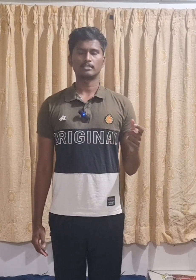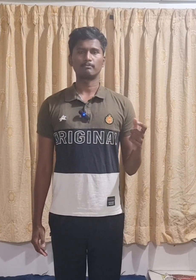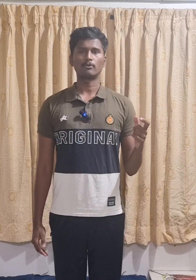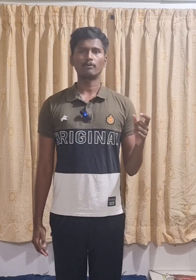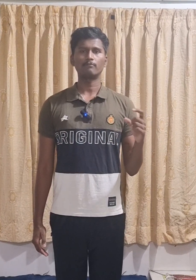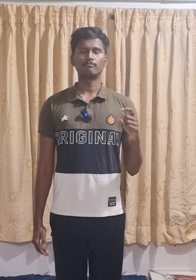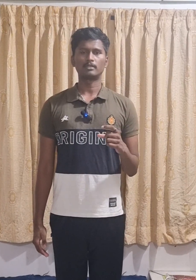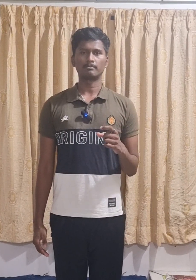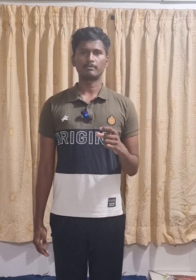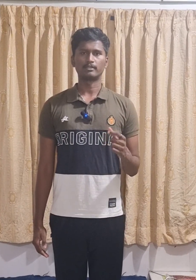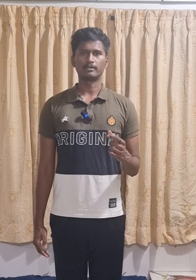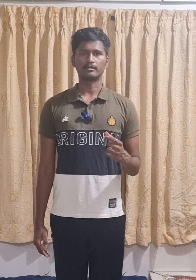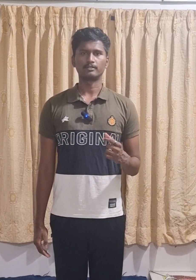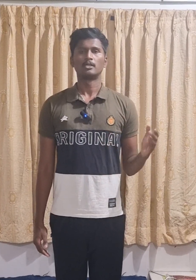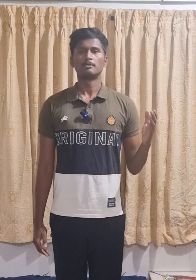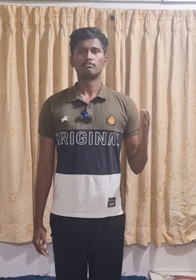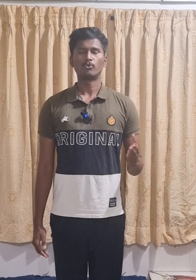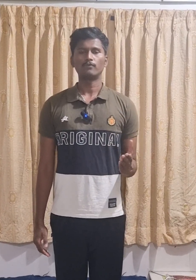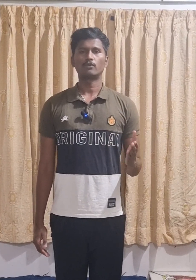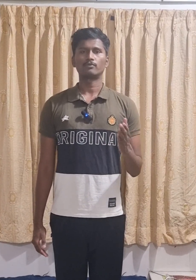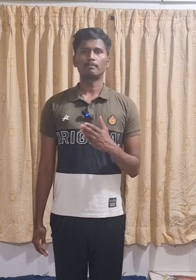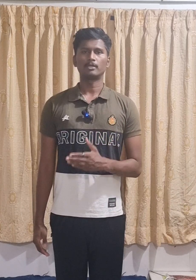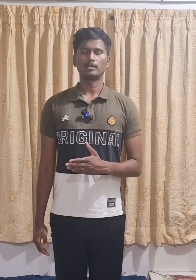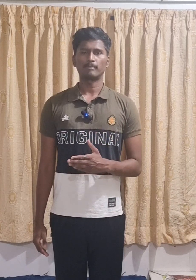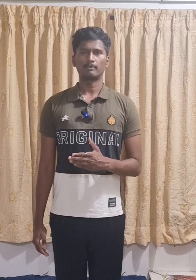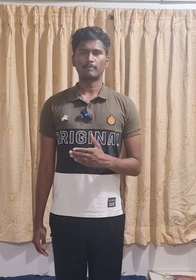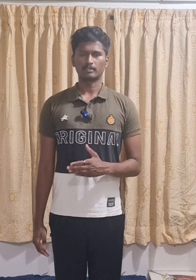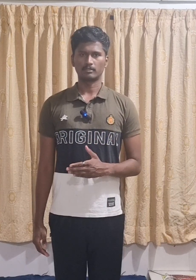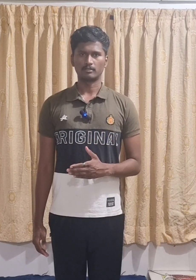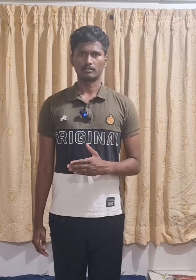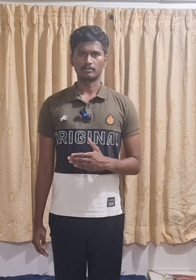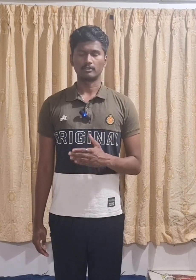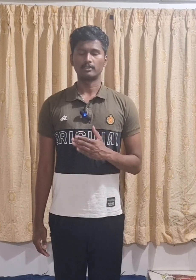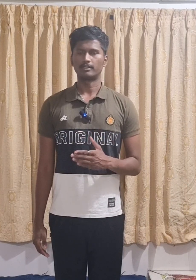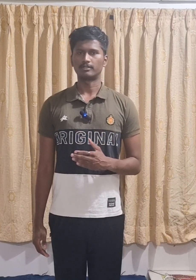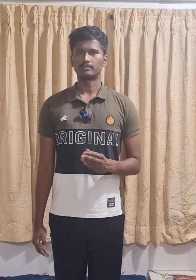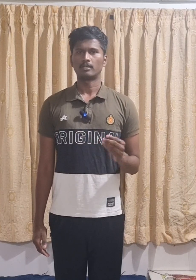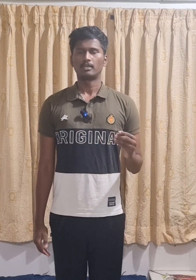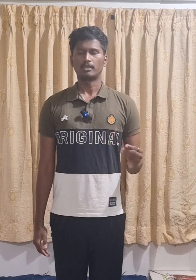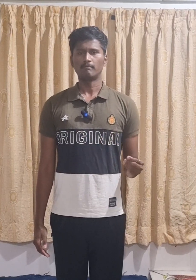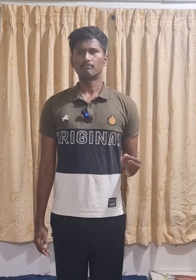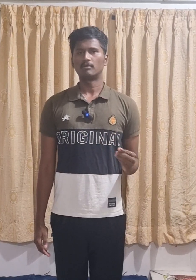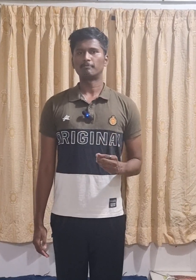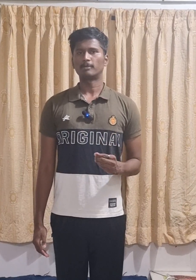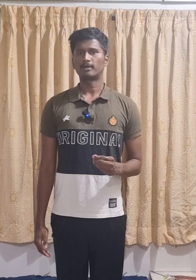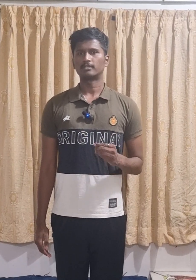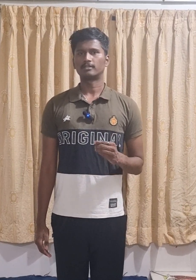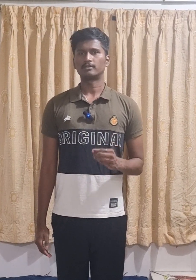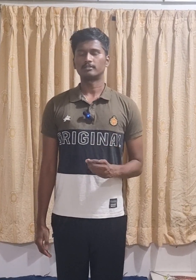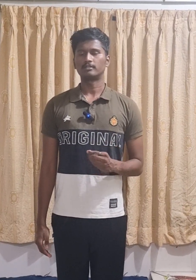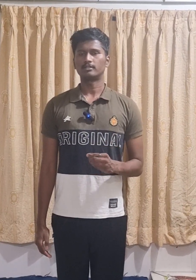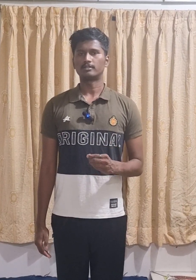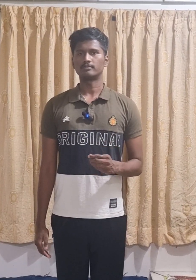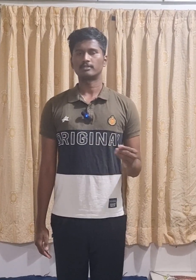example of multiple inheritance. Moving forward with the multiple path inheritance. In multiple path inheritance, there is